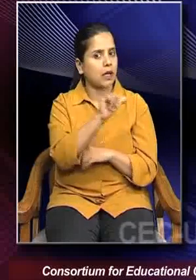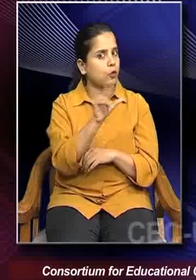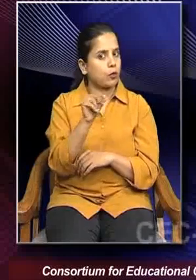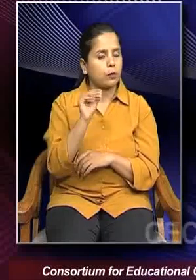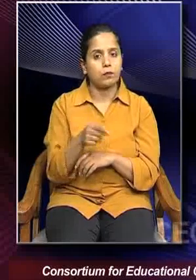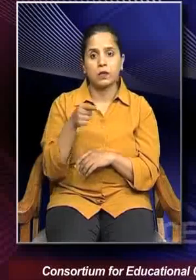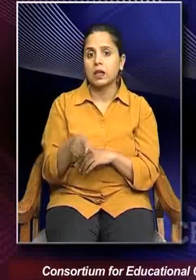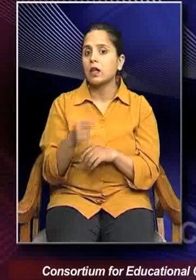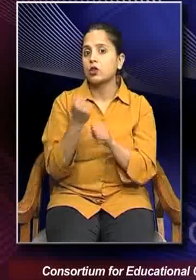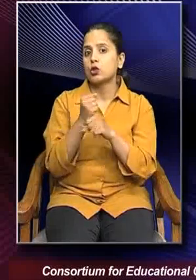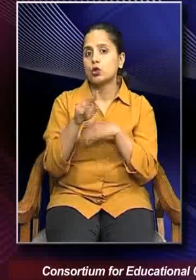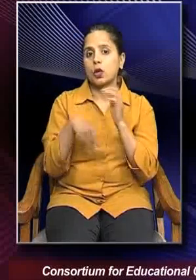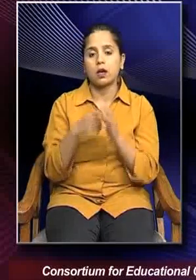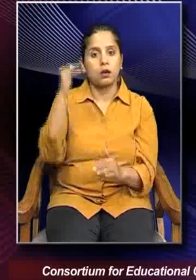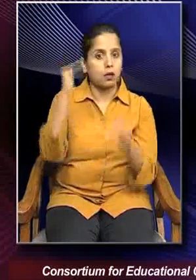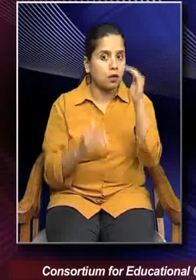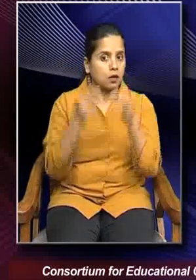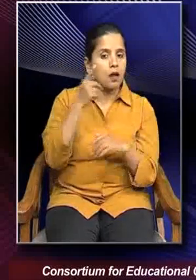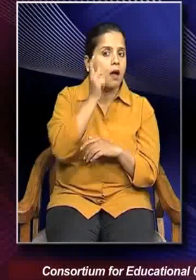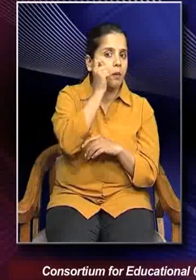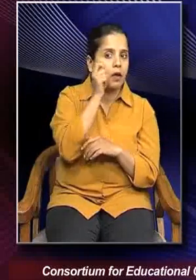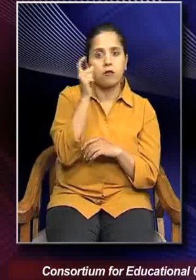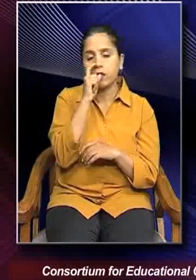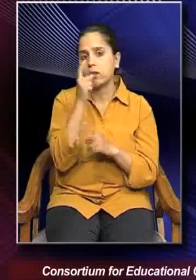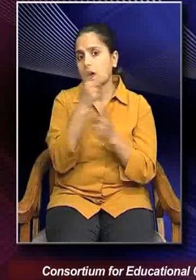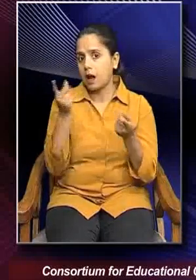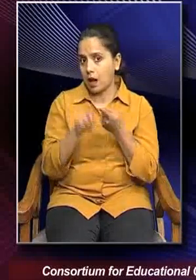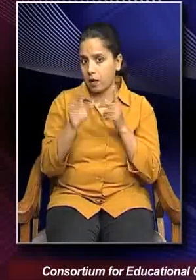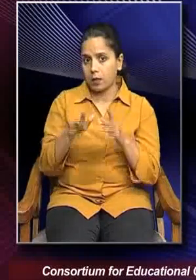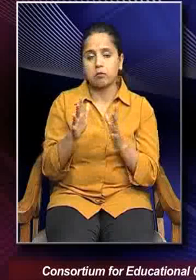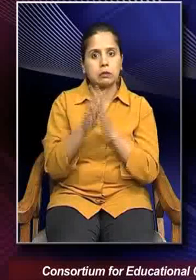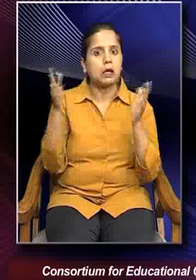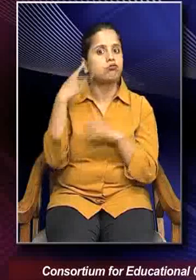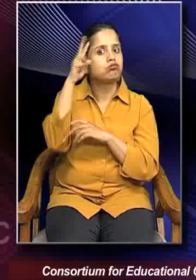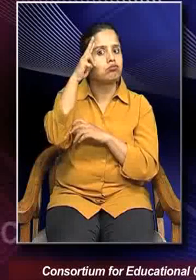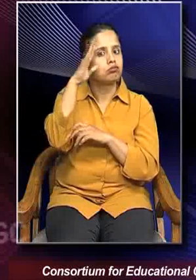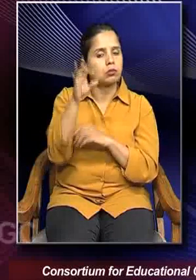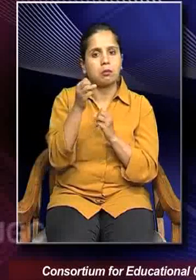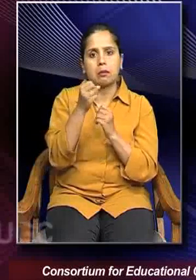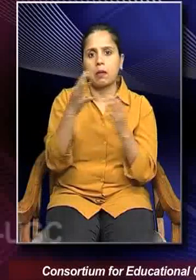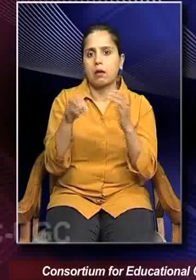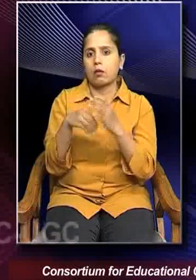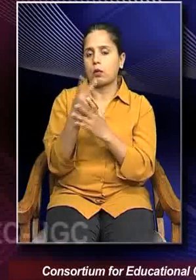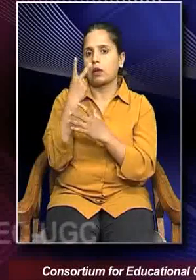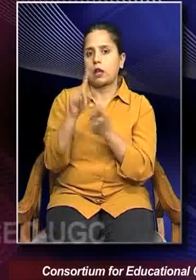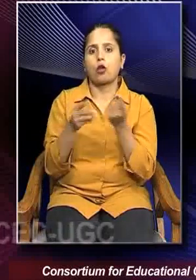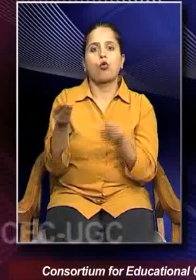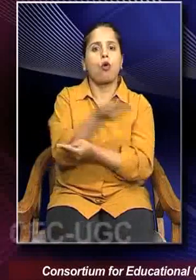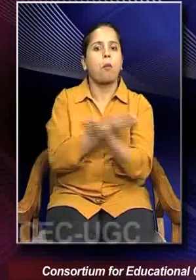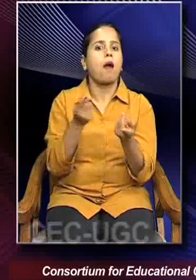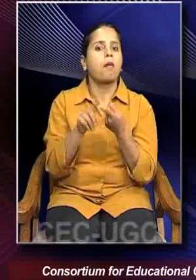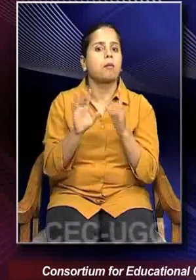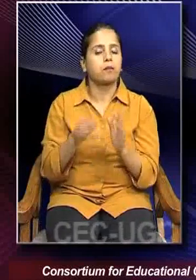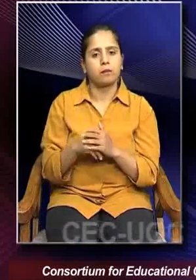gender inequalities between male and female exist, so it's a big concern in several of these emerging economies. And